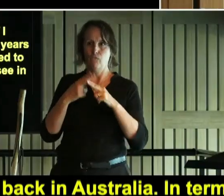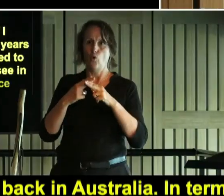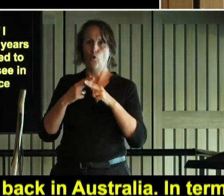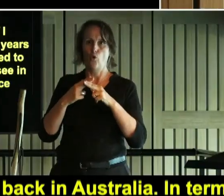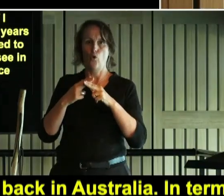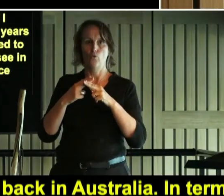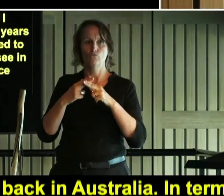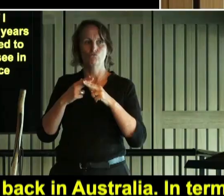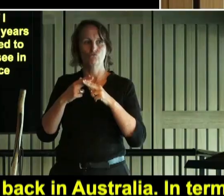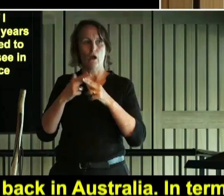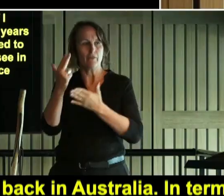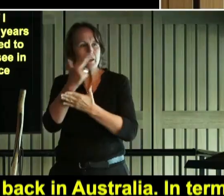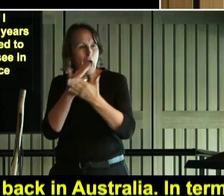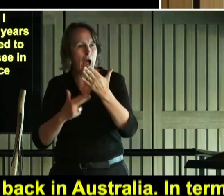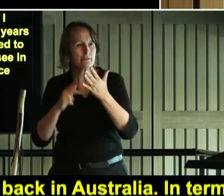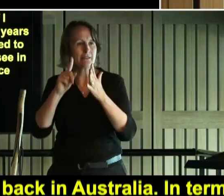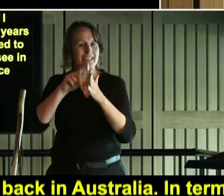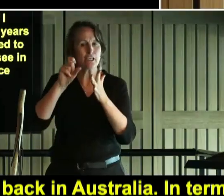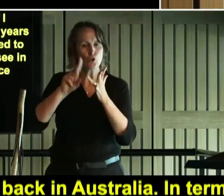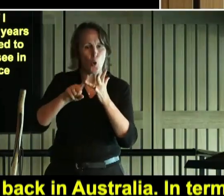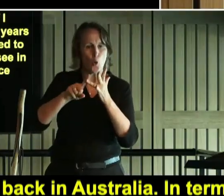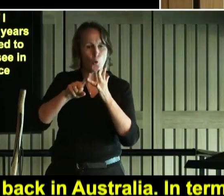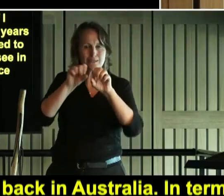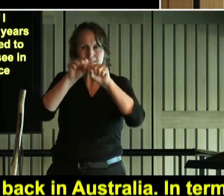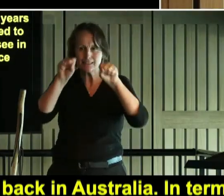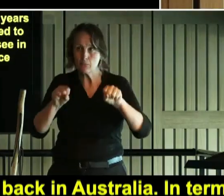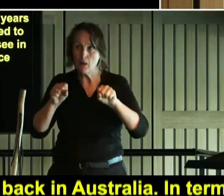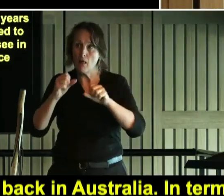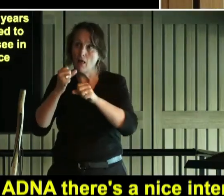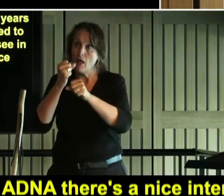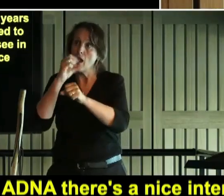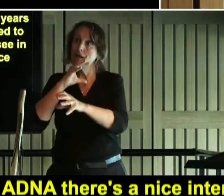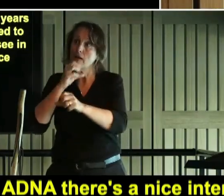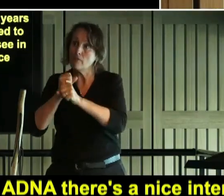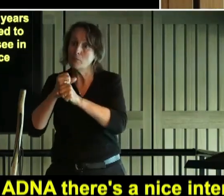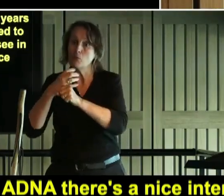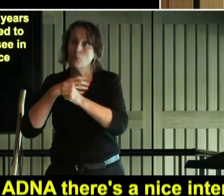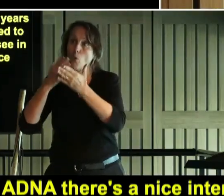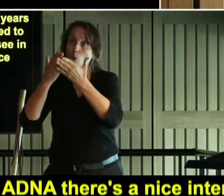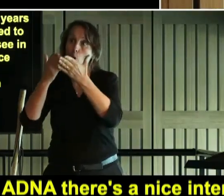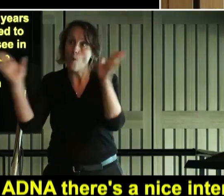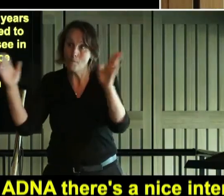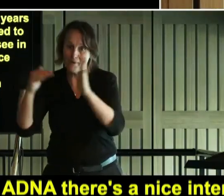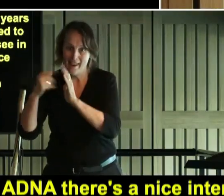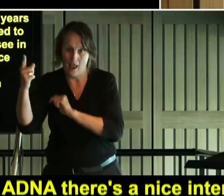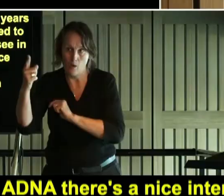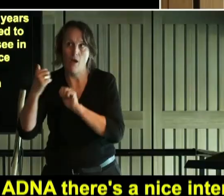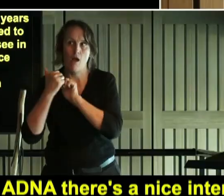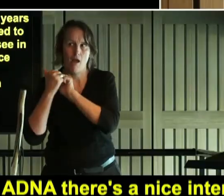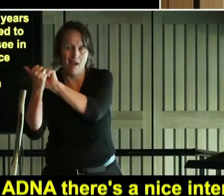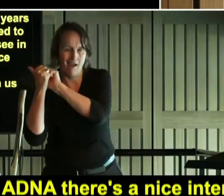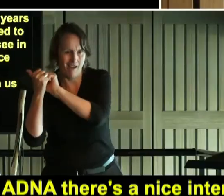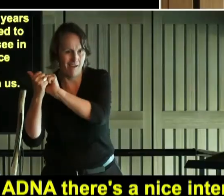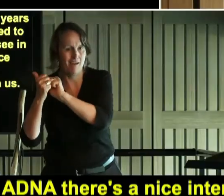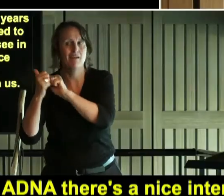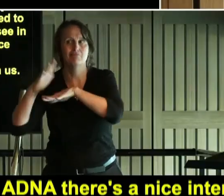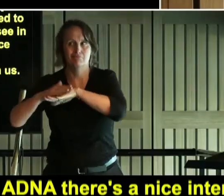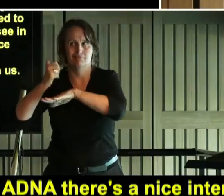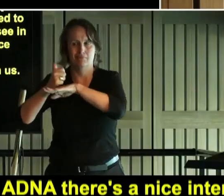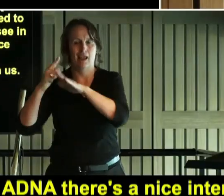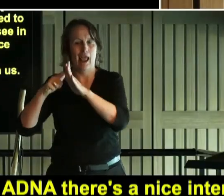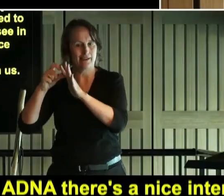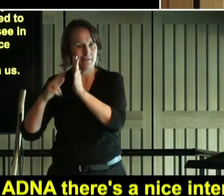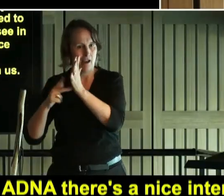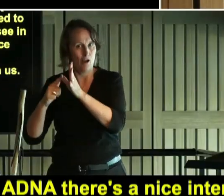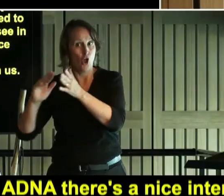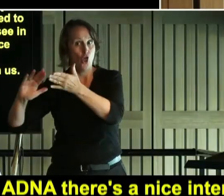ecosystem. Government is opening up and working with us. That's why ADNA exists. The community is also feeling the